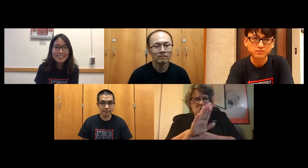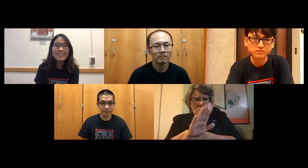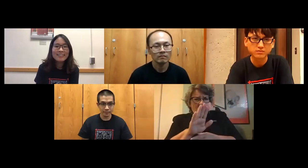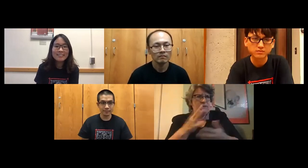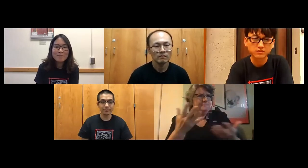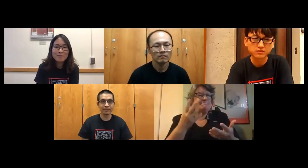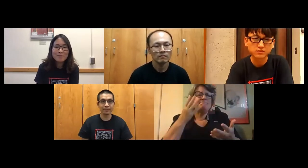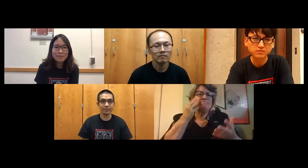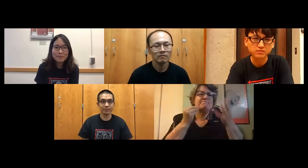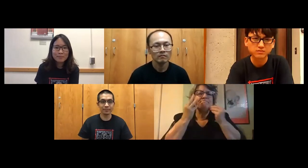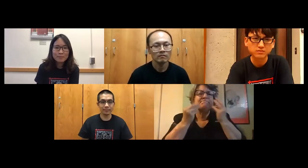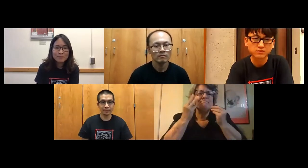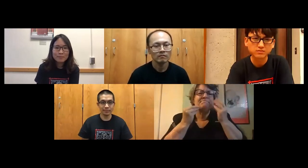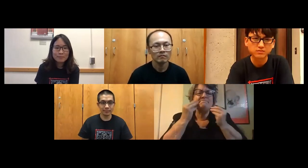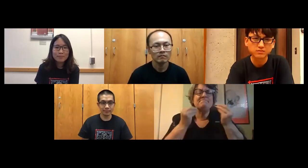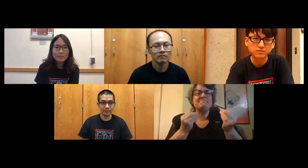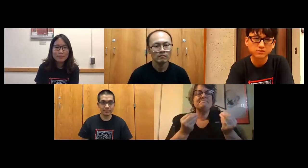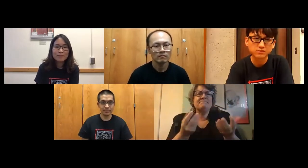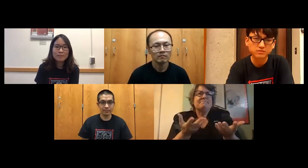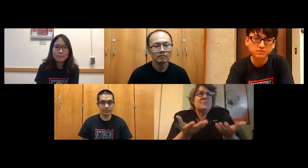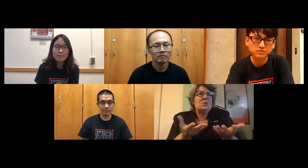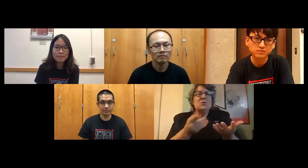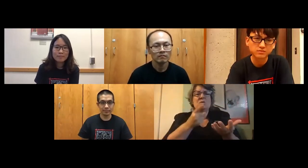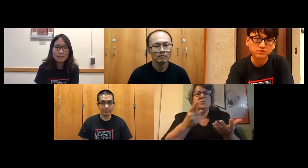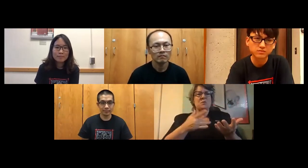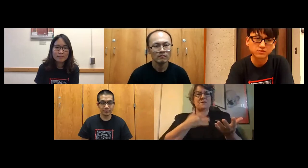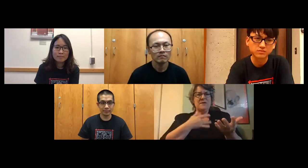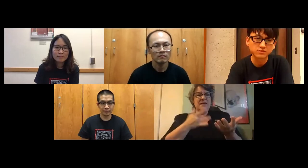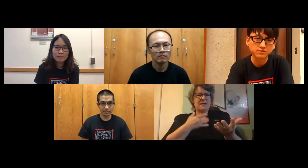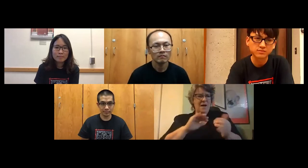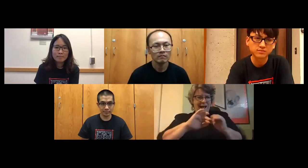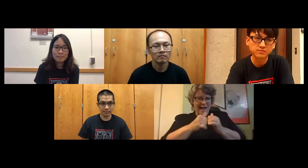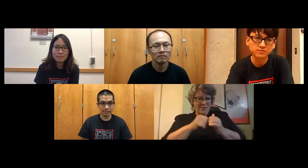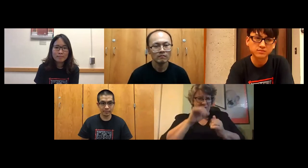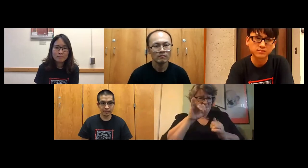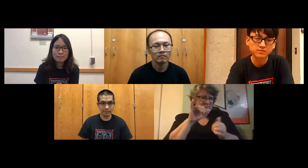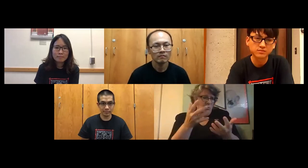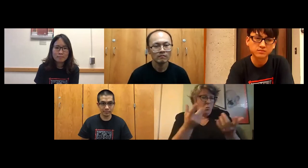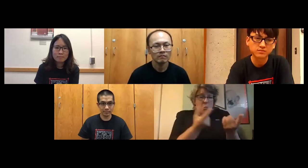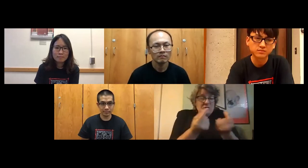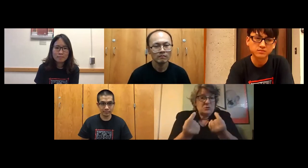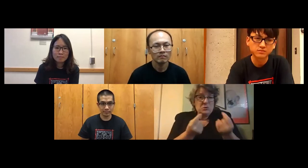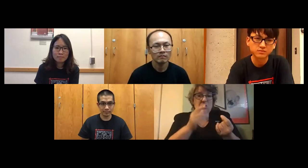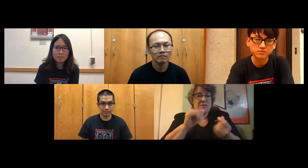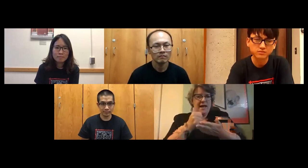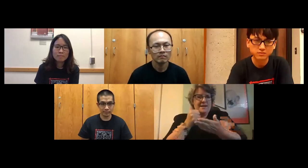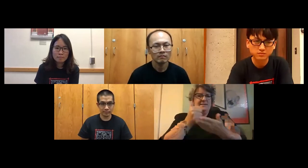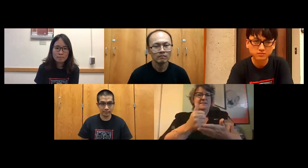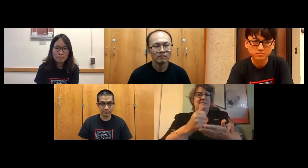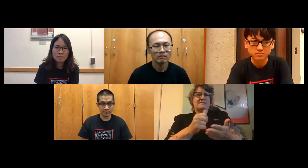I'm curious, since you've come to the United States, about your experience here. Like, how do you feel, and what have you done